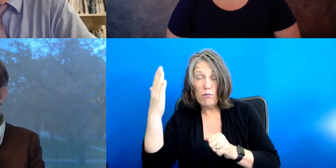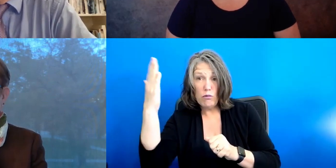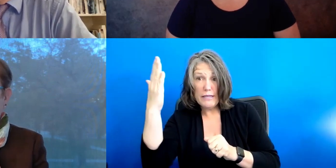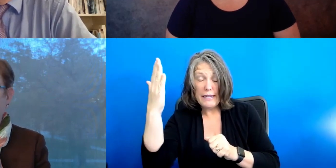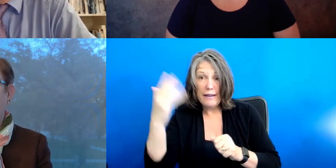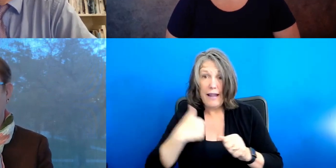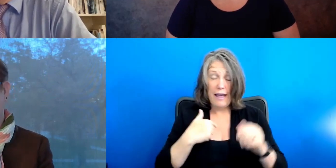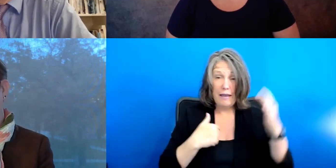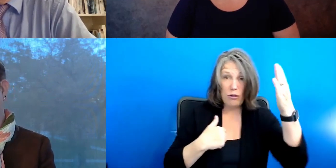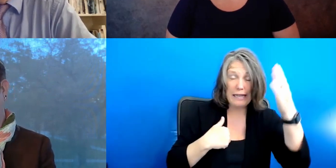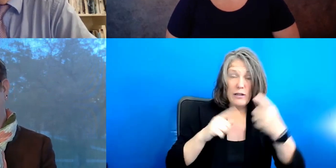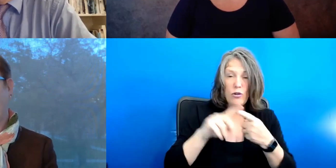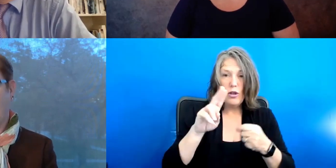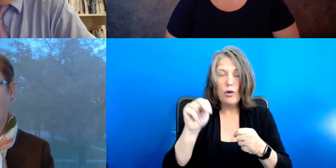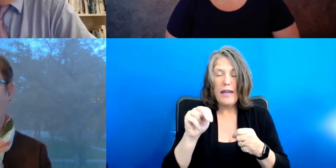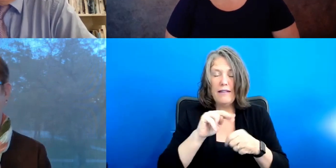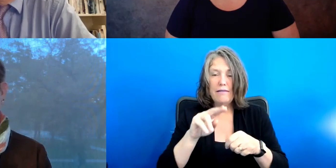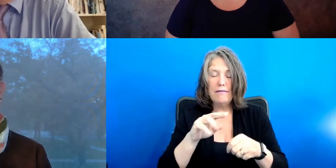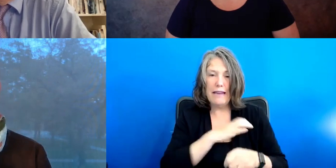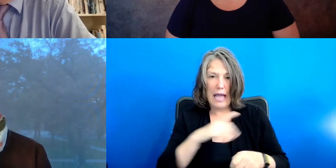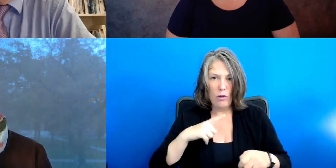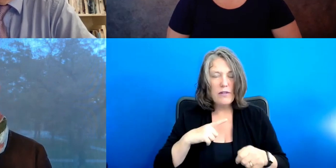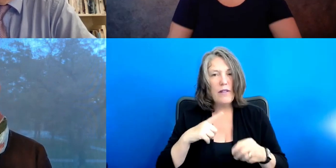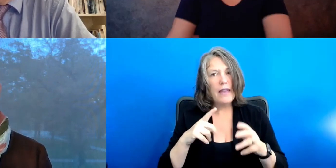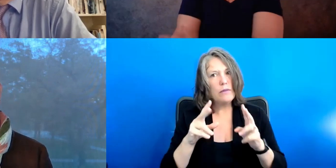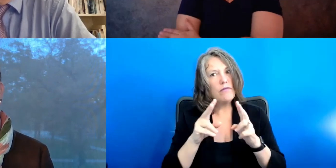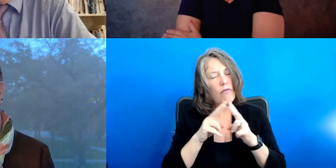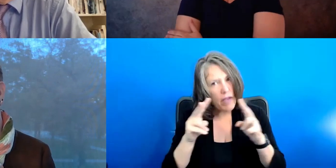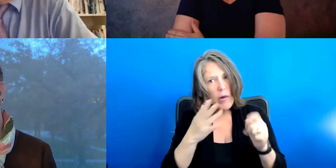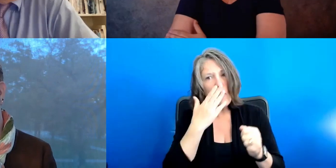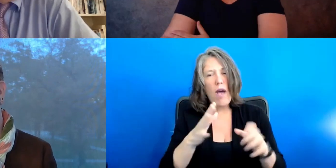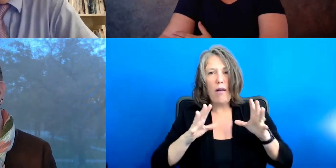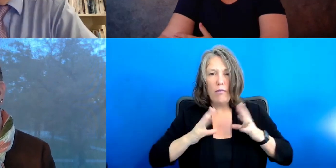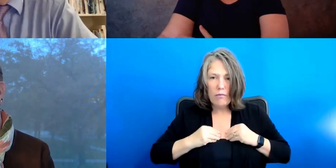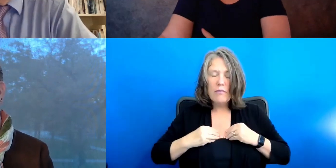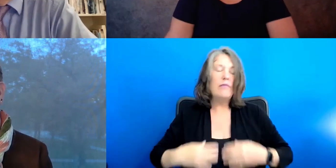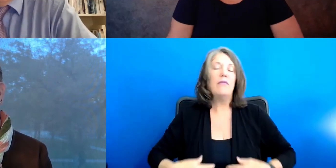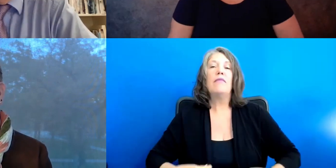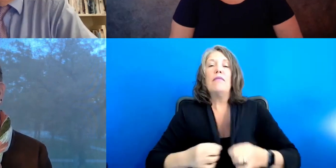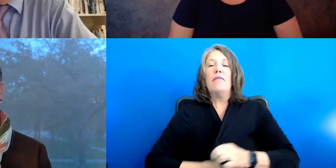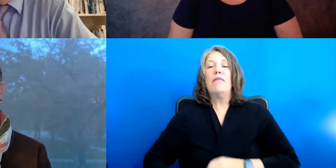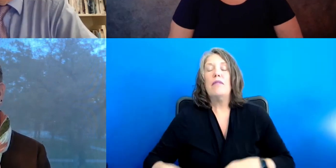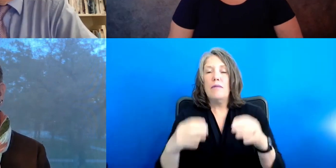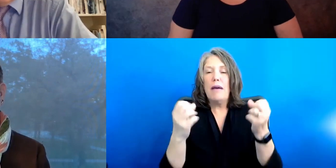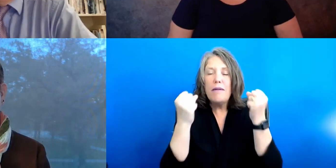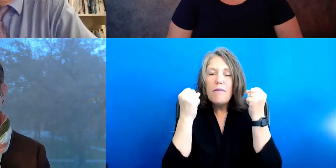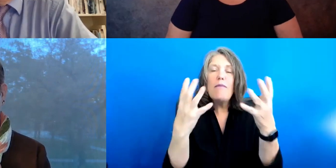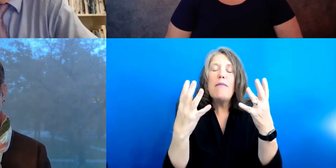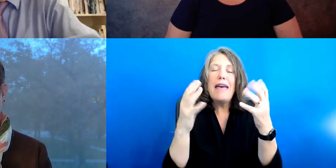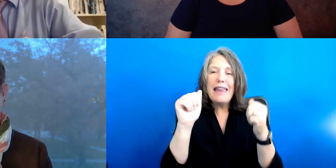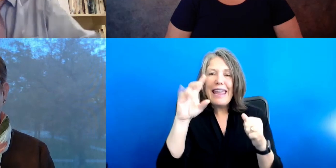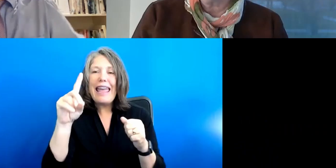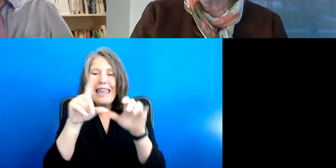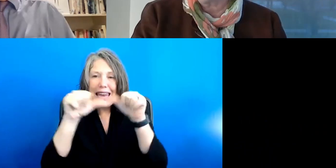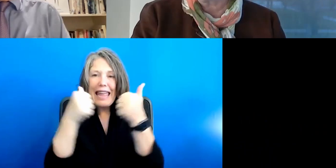the UN Human Rights Council and was very, very well received by a number of the aid agencies around the